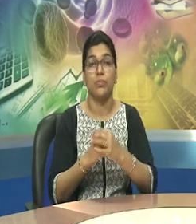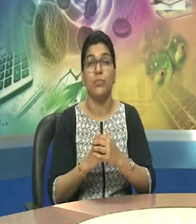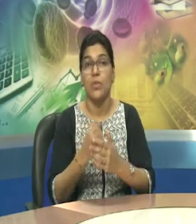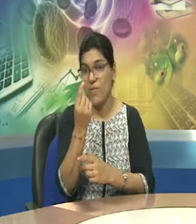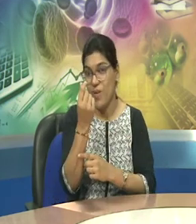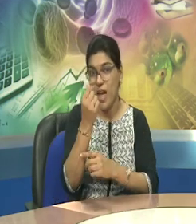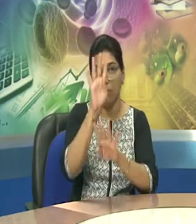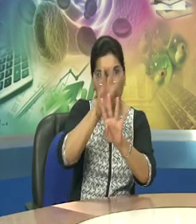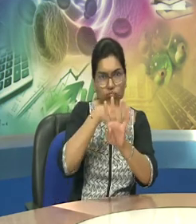Arrangement of finance.